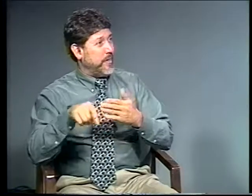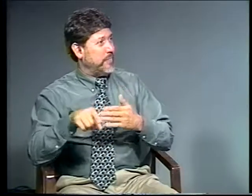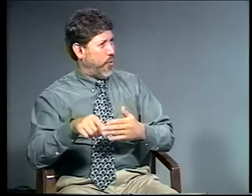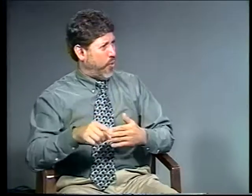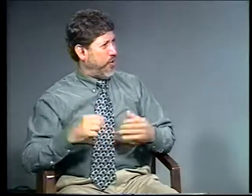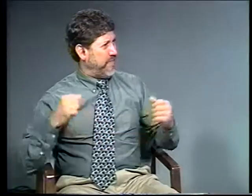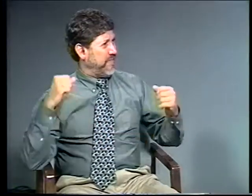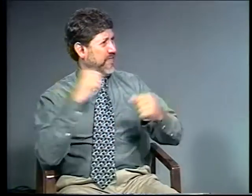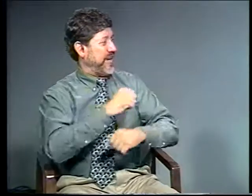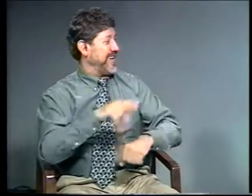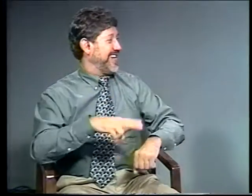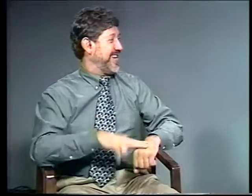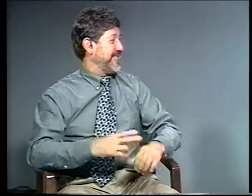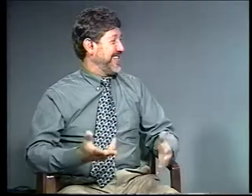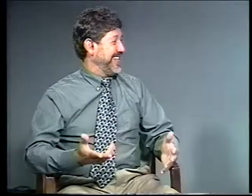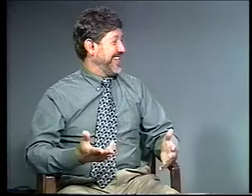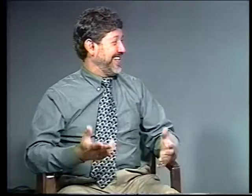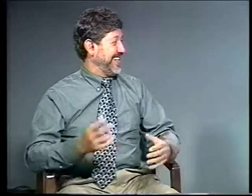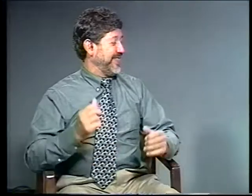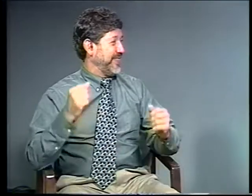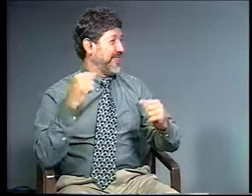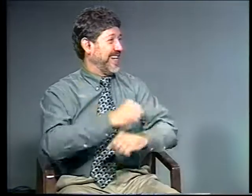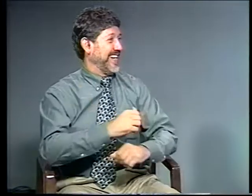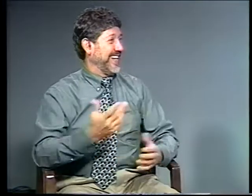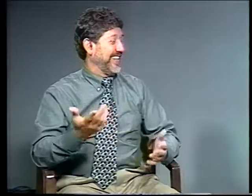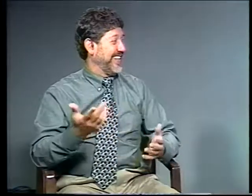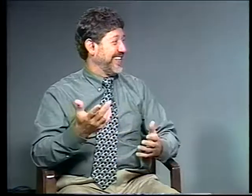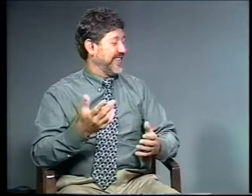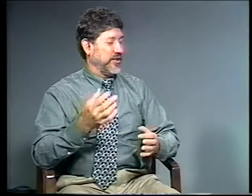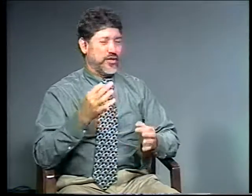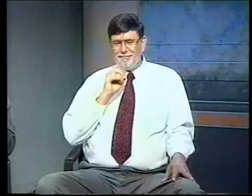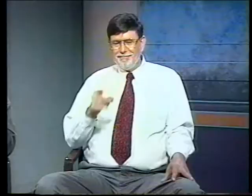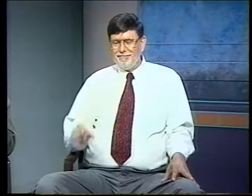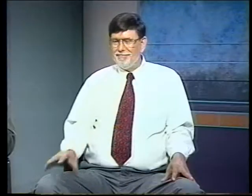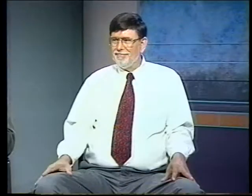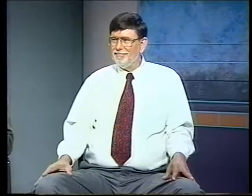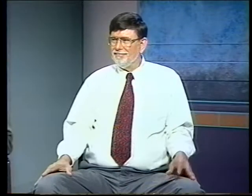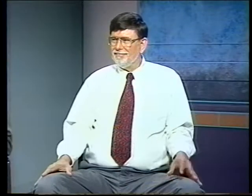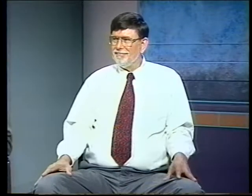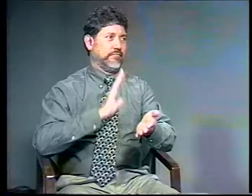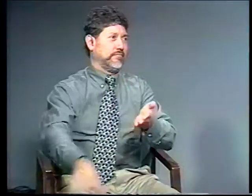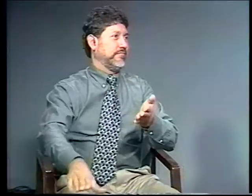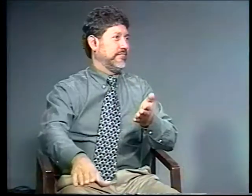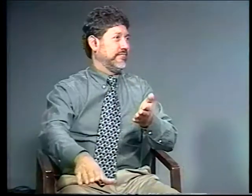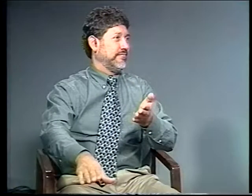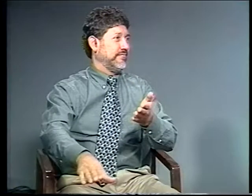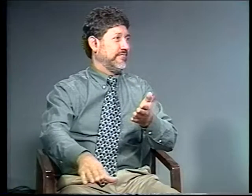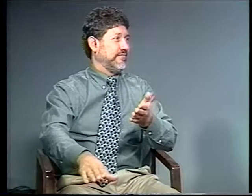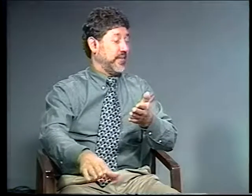sexual significance, and he thought it meant rape. So of course he would fight back. The judge let him go.